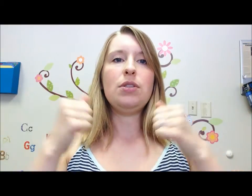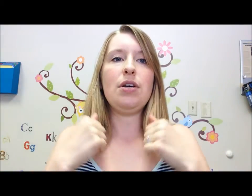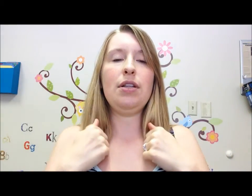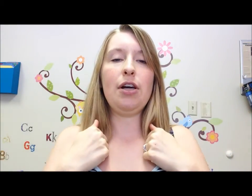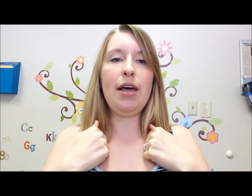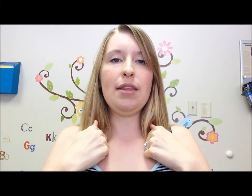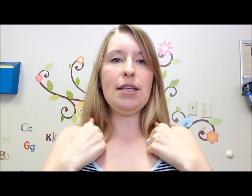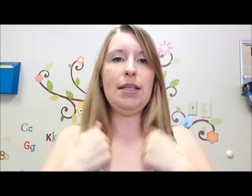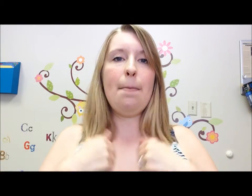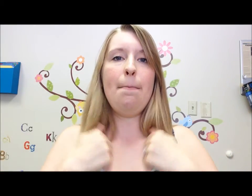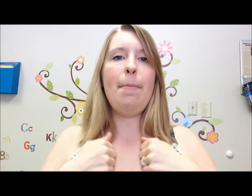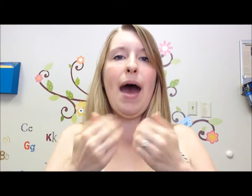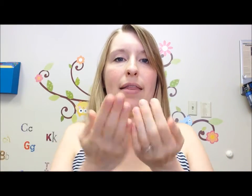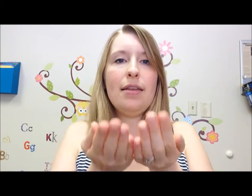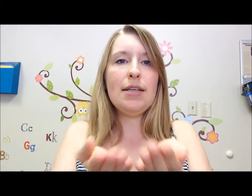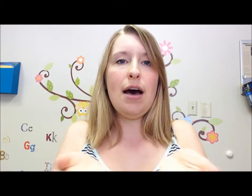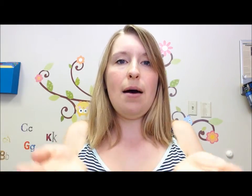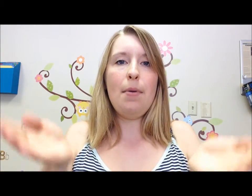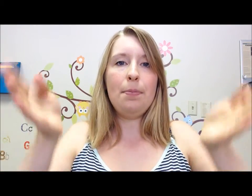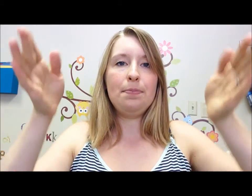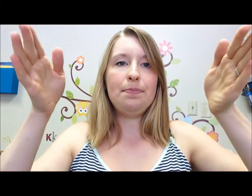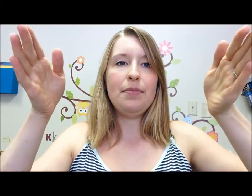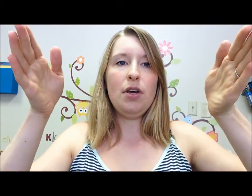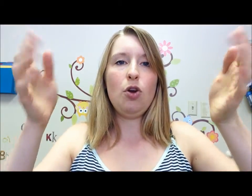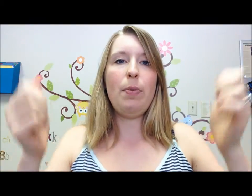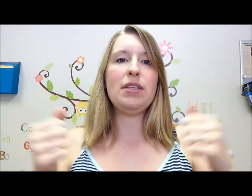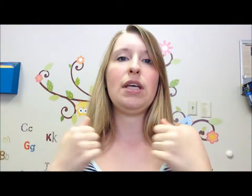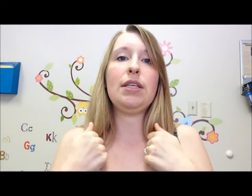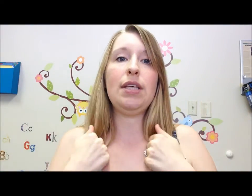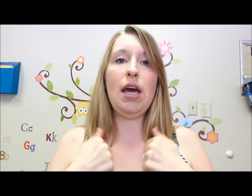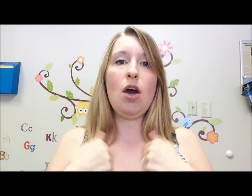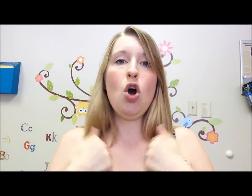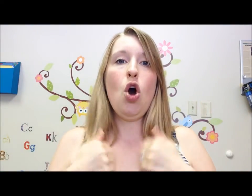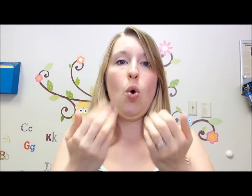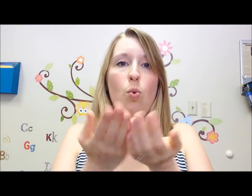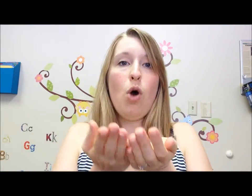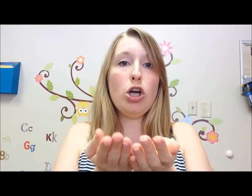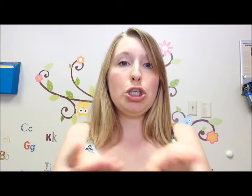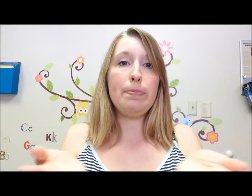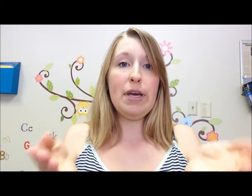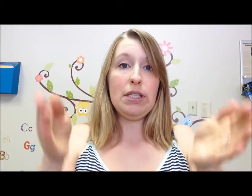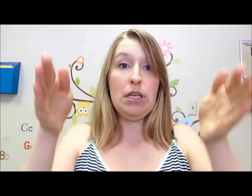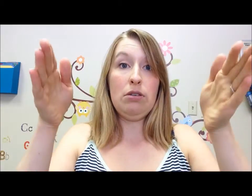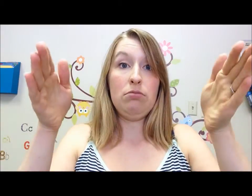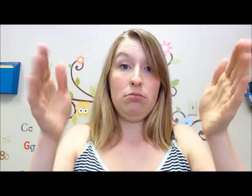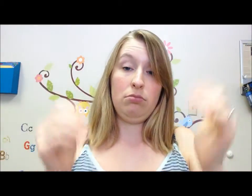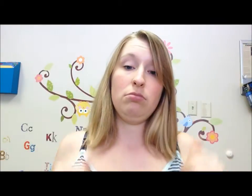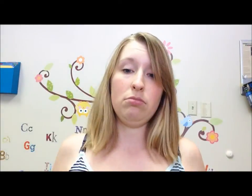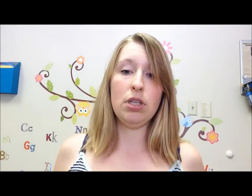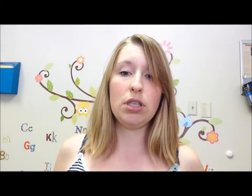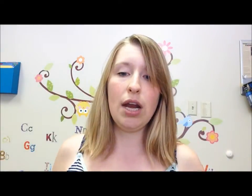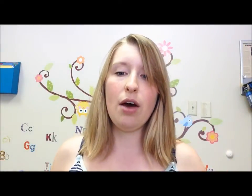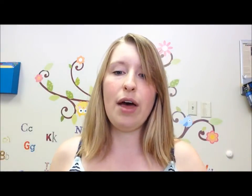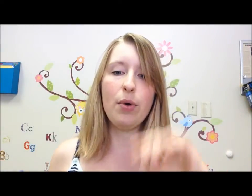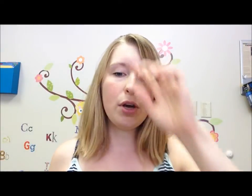going to look like this. Bathtub. You're basically saying wash basin. That's kind of how that one goes.